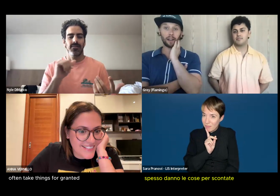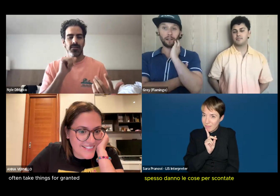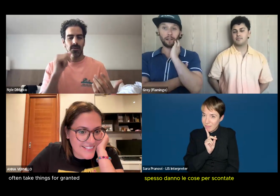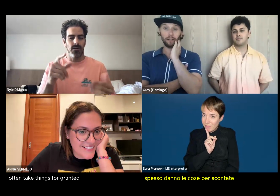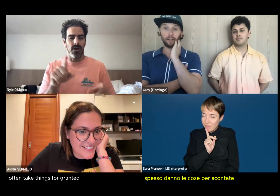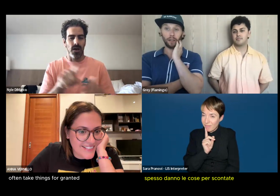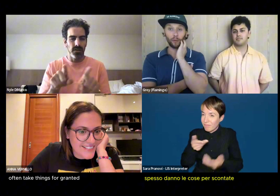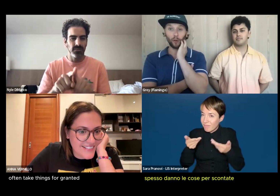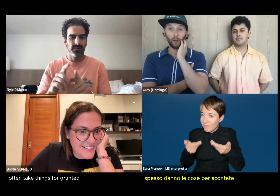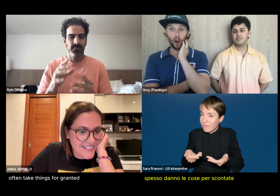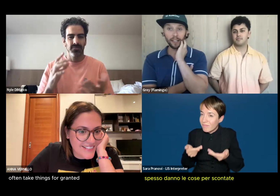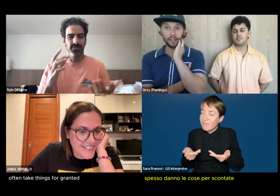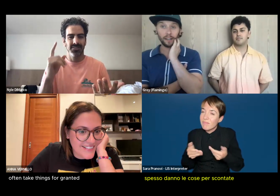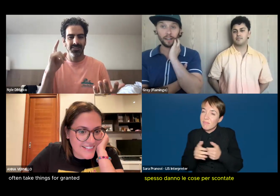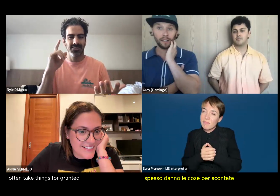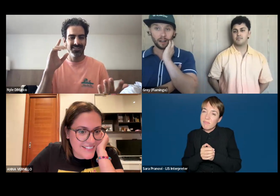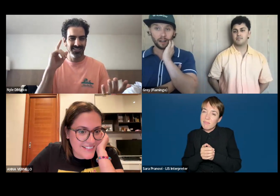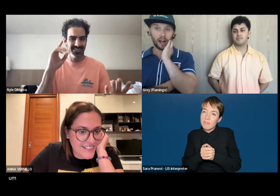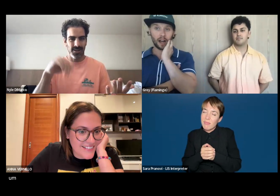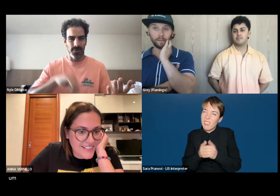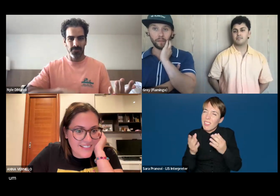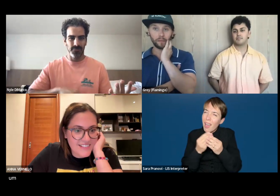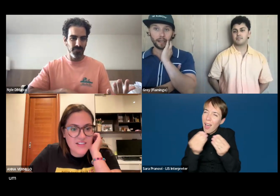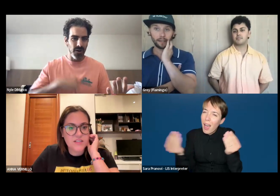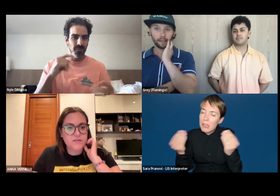often take things for granted.